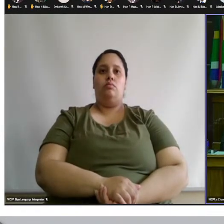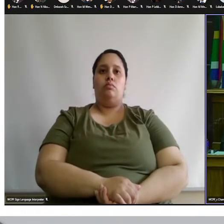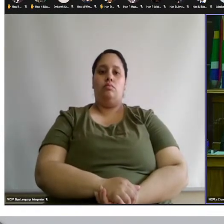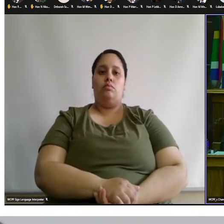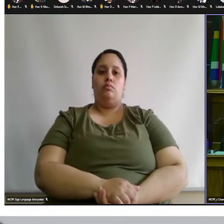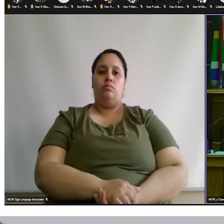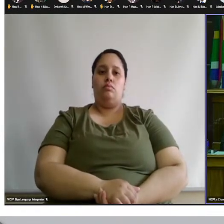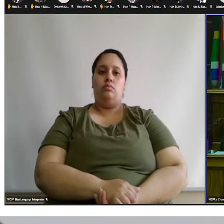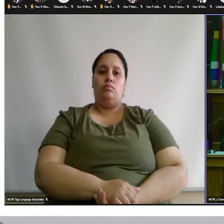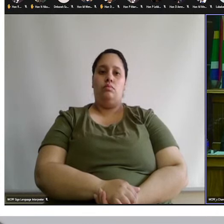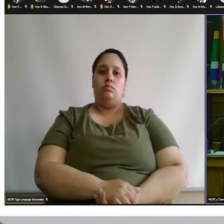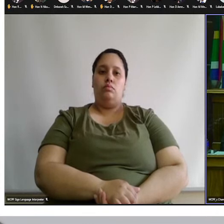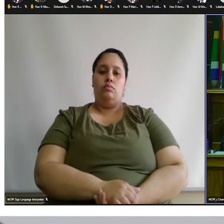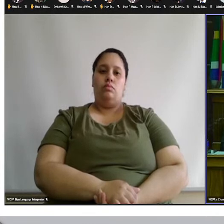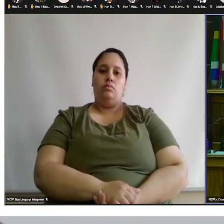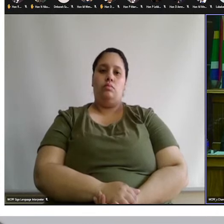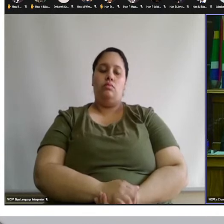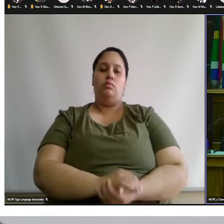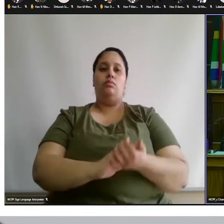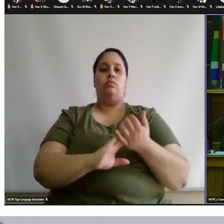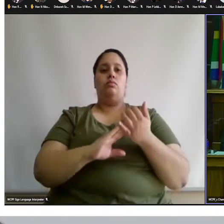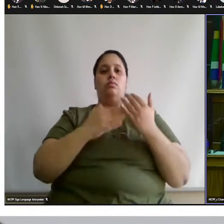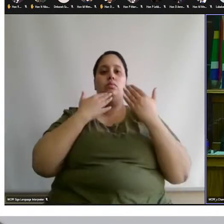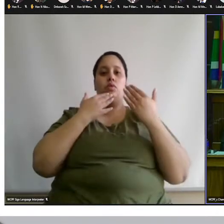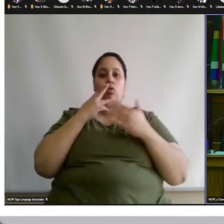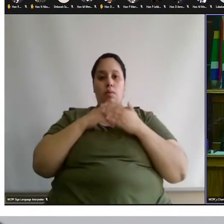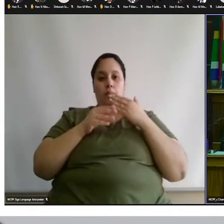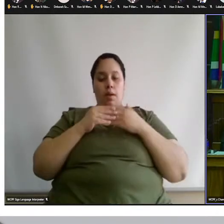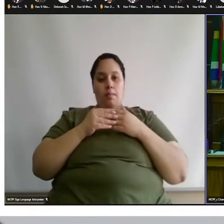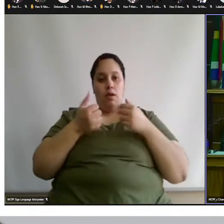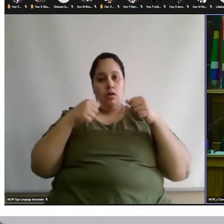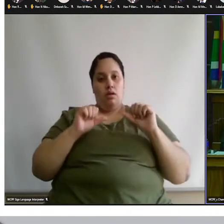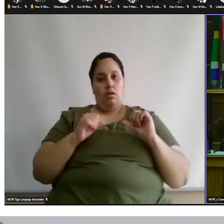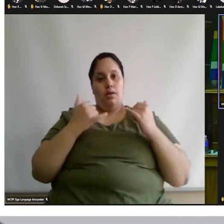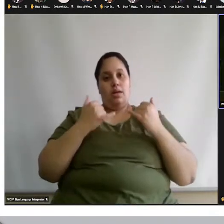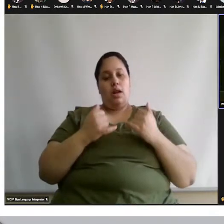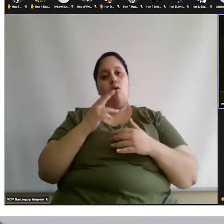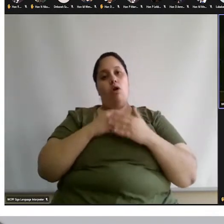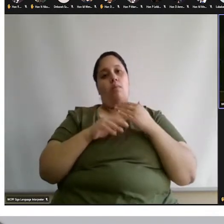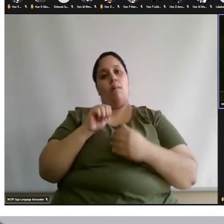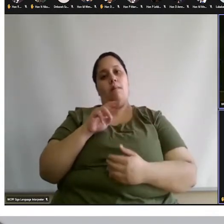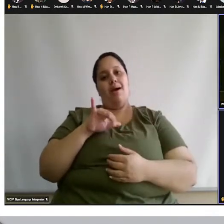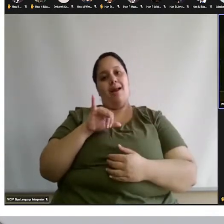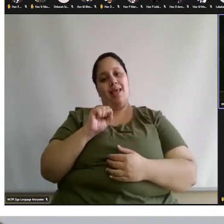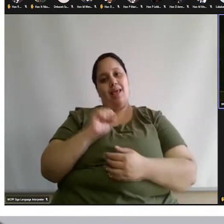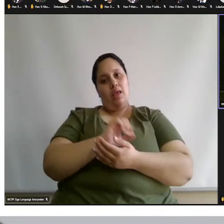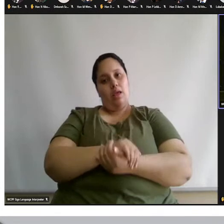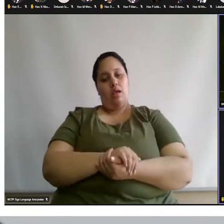Thank you, Honourable Minister. Honourable Members, I now recognise Honourable Murray.